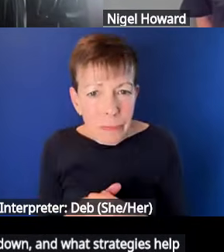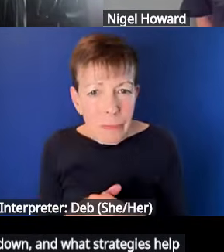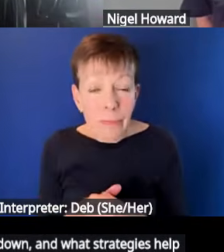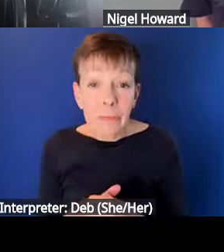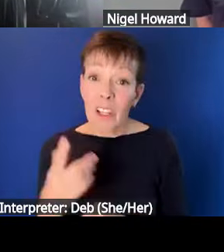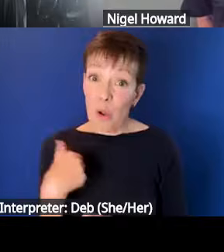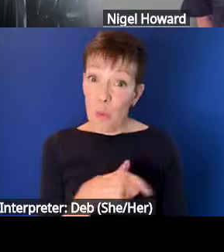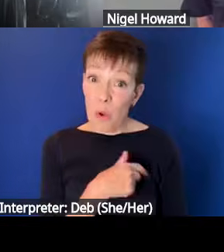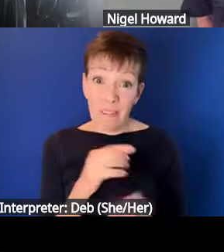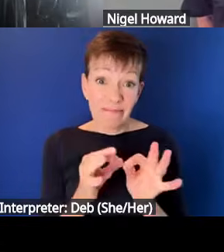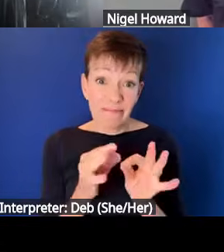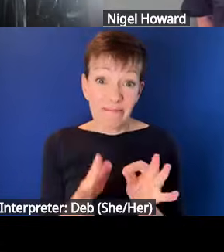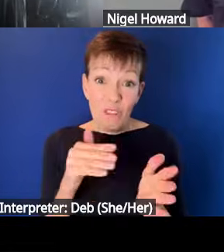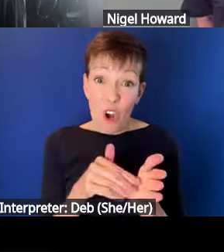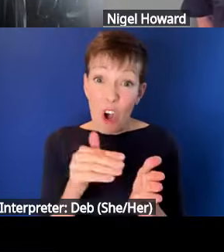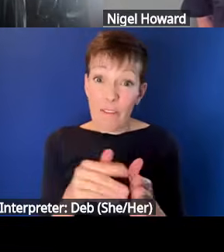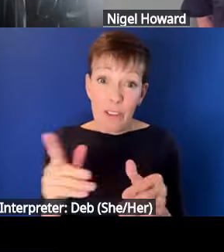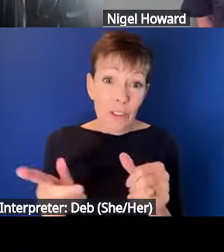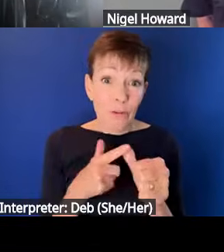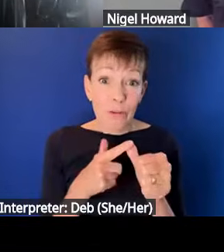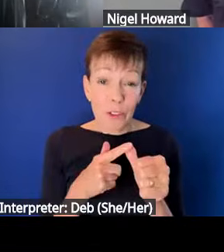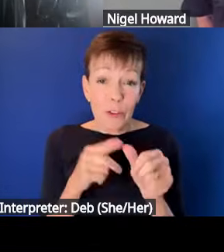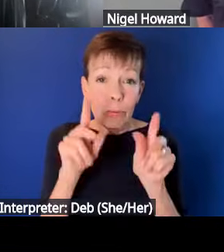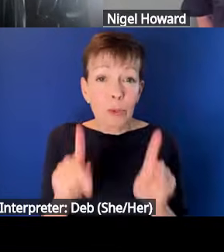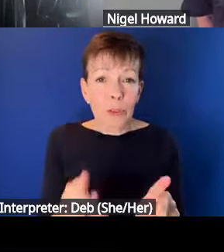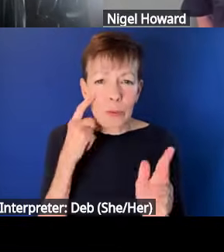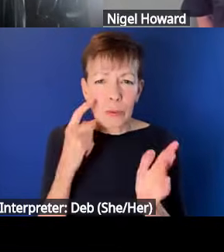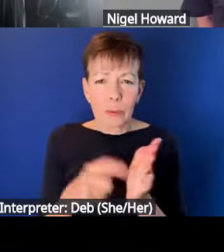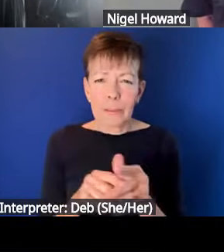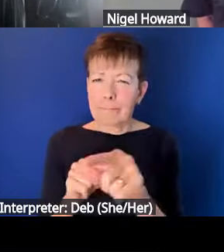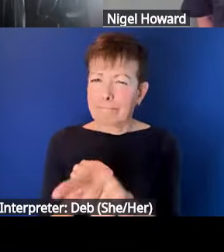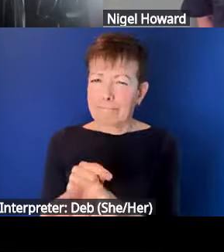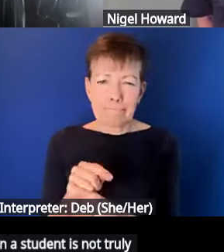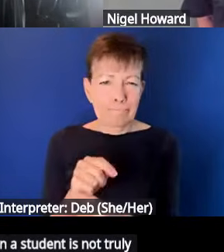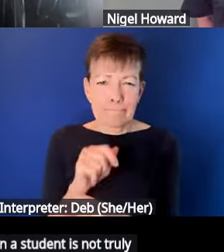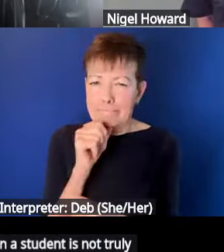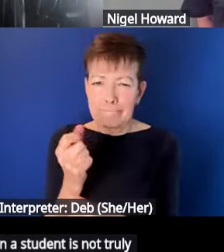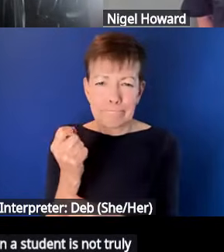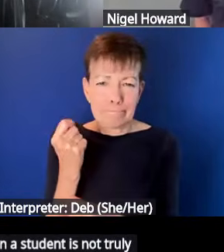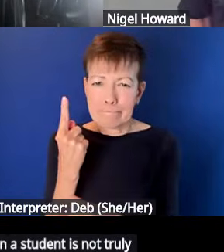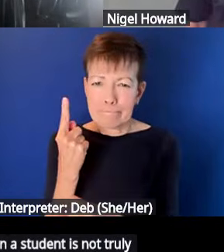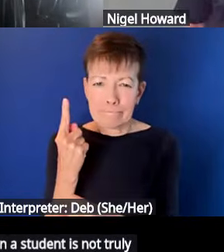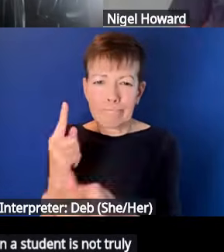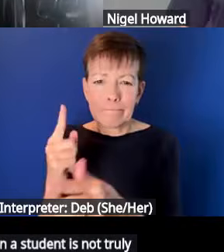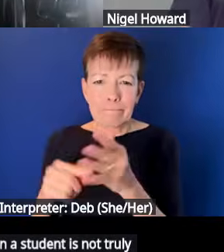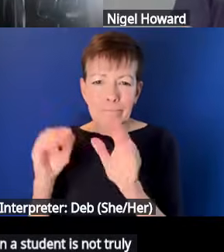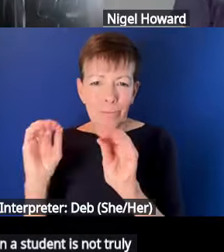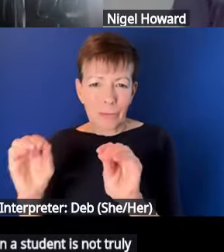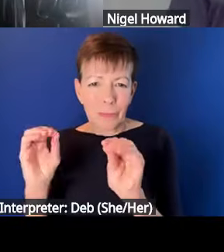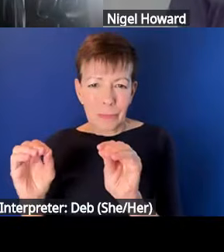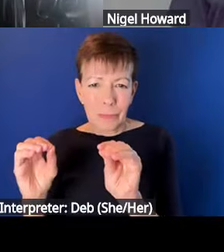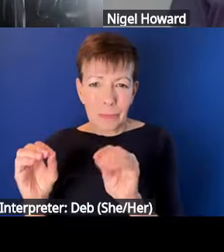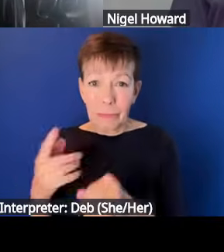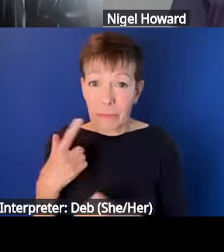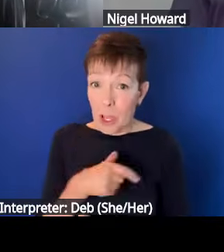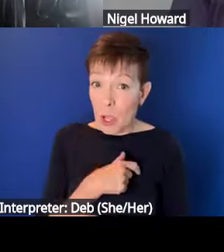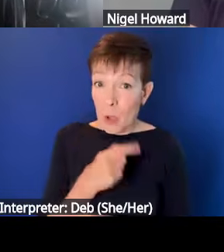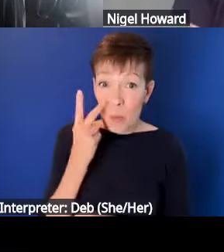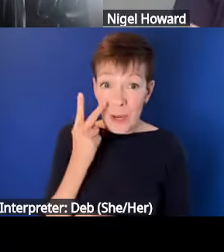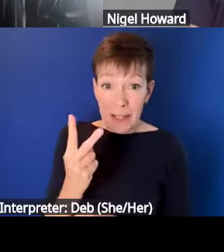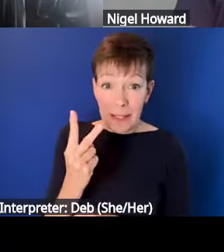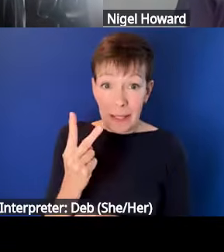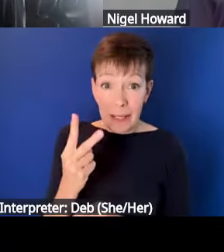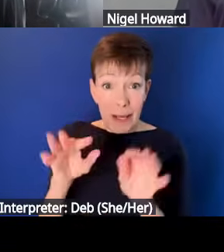the first people to notice when a student is not truly comprehending what is being taught We see the gaps that develop when